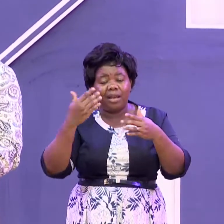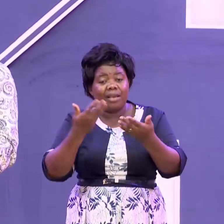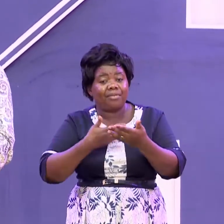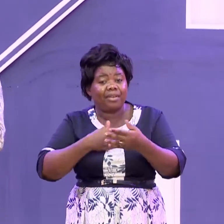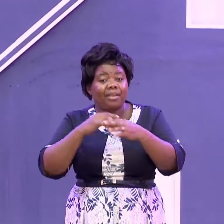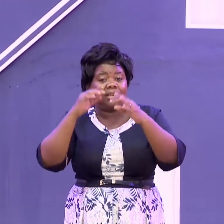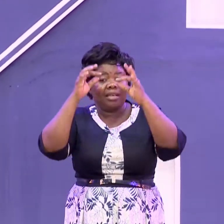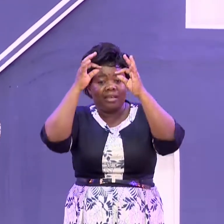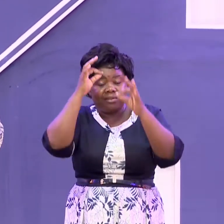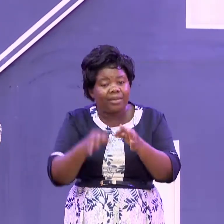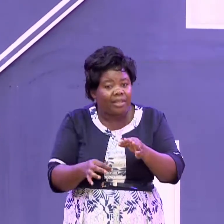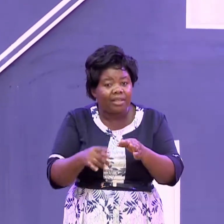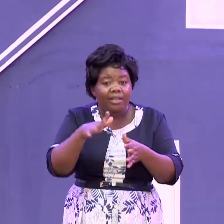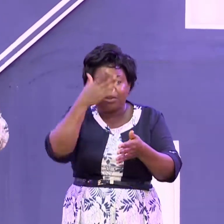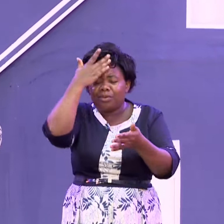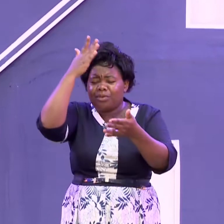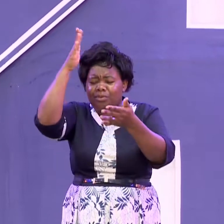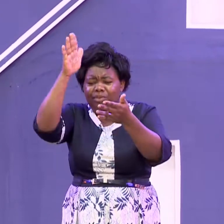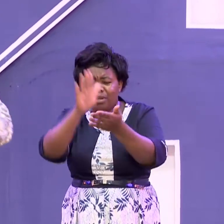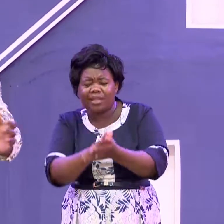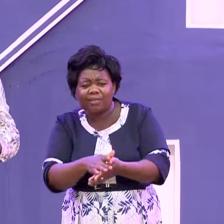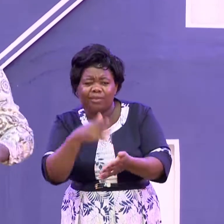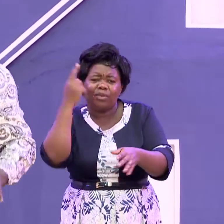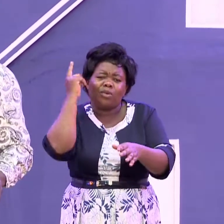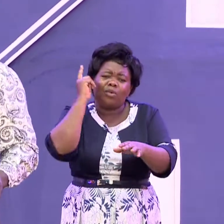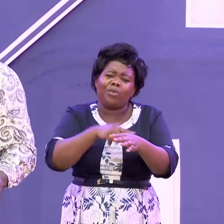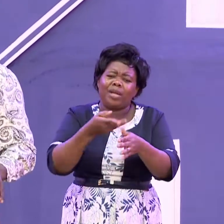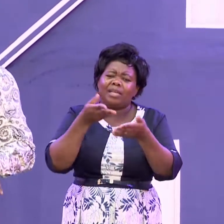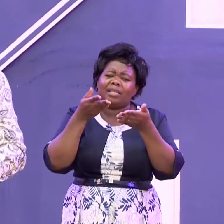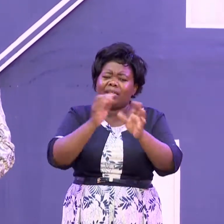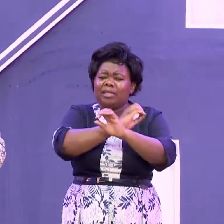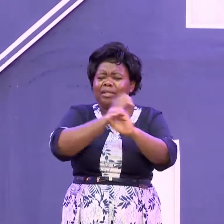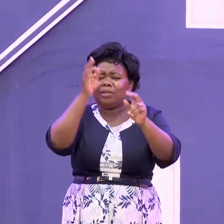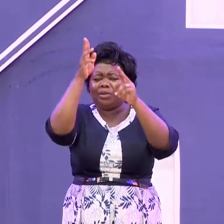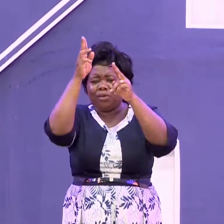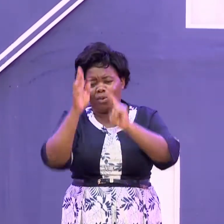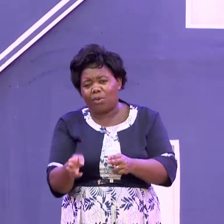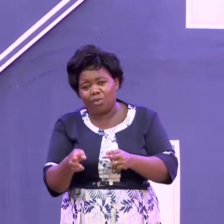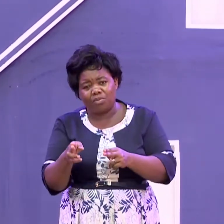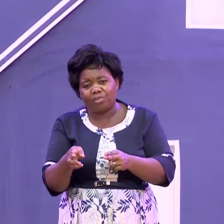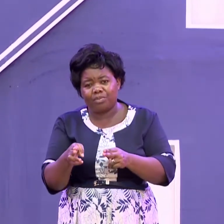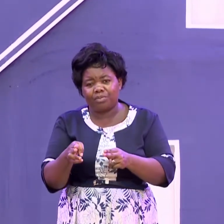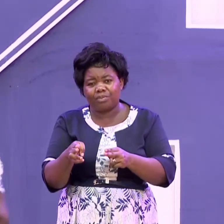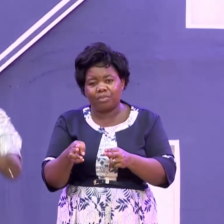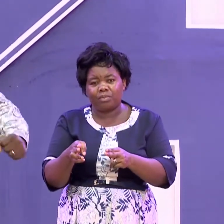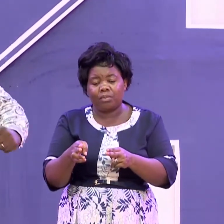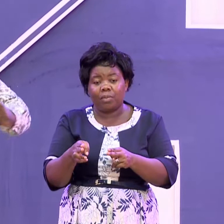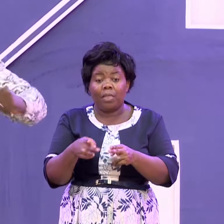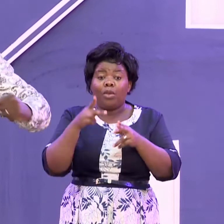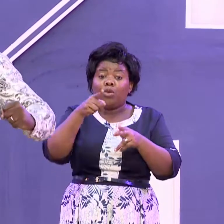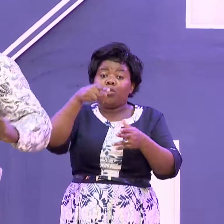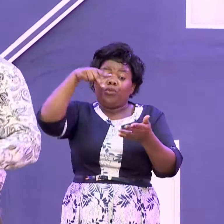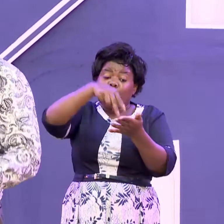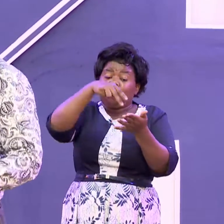omukyala ow'okukkiriza. You have believed where possible and where not possible. Okkiriza awawakkirizika n'awatakkirizika. You've stood